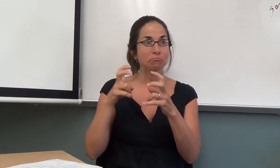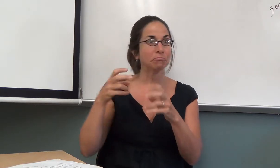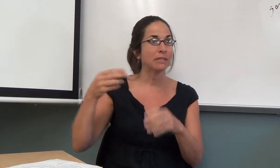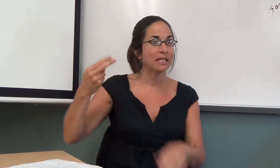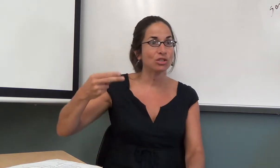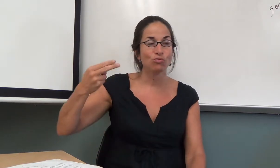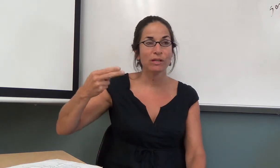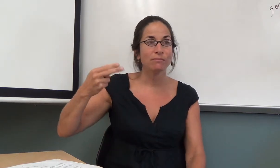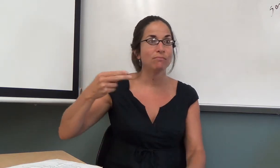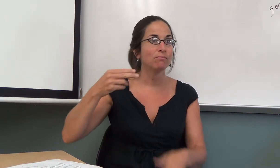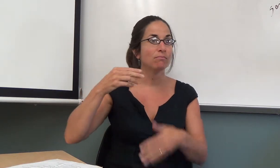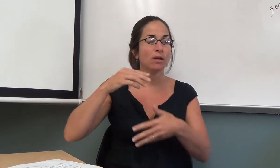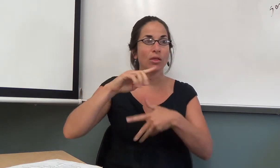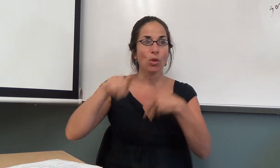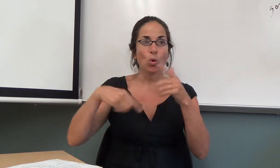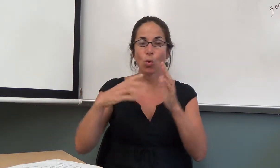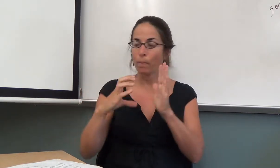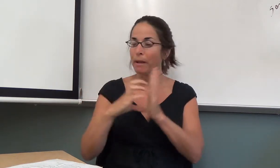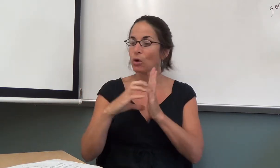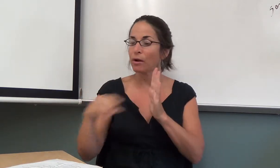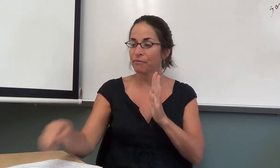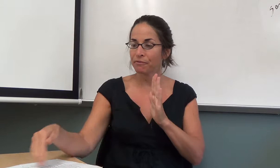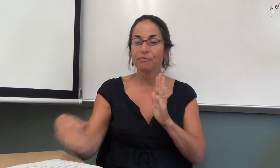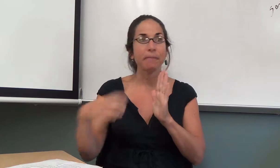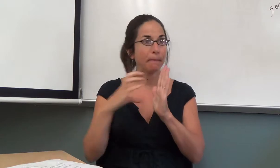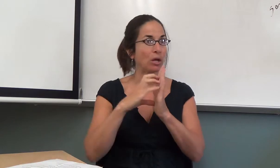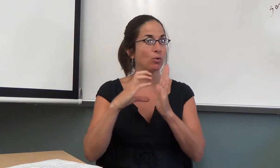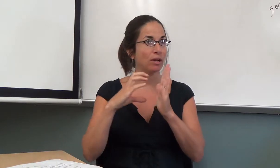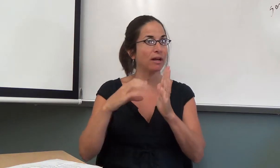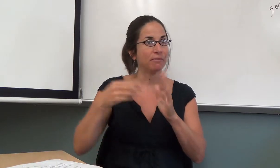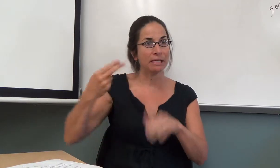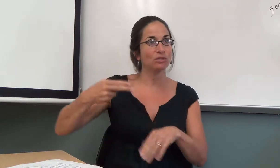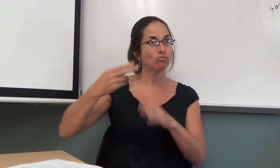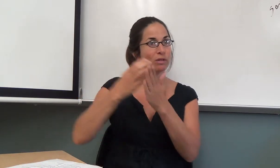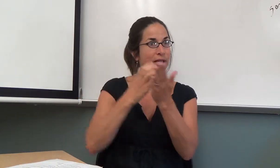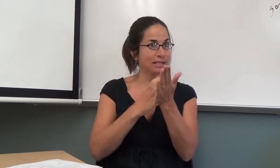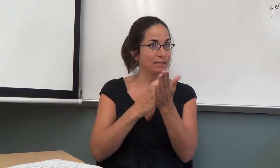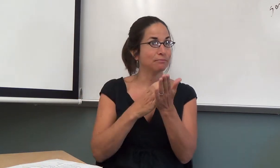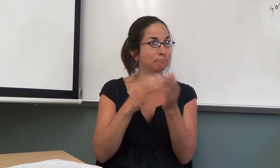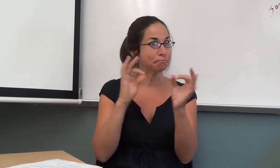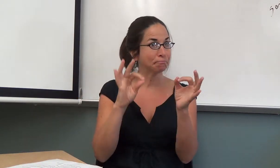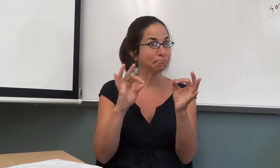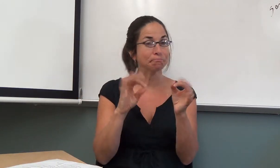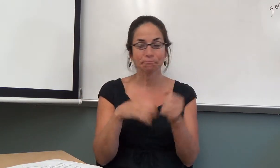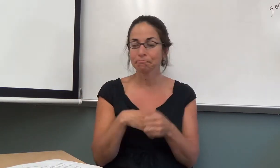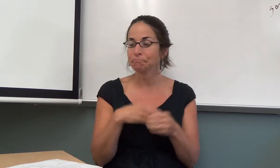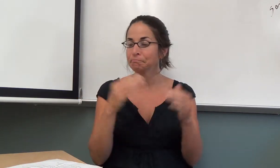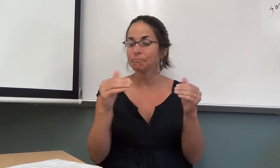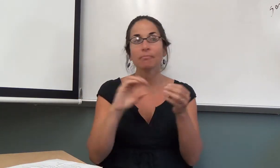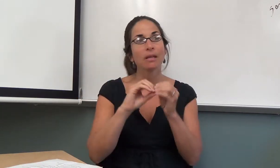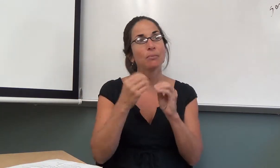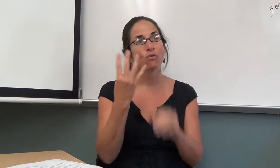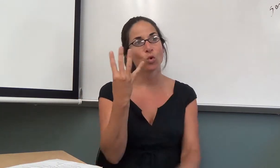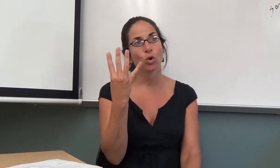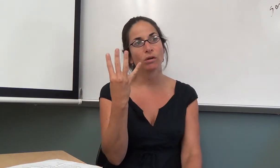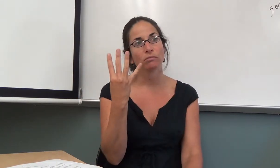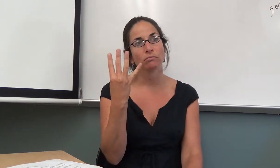political science information for you guys too. So we're crossing subjects. How about number 4? I need a reader,